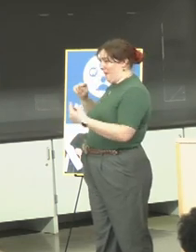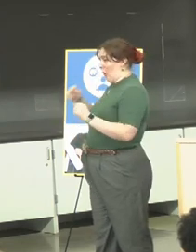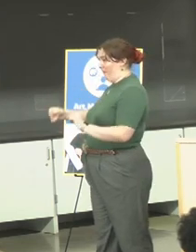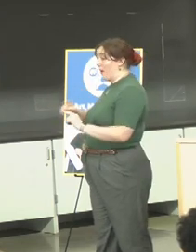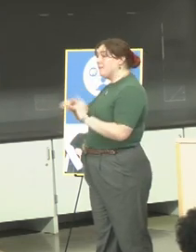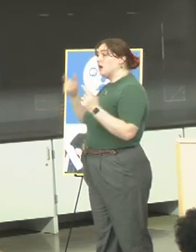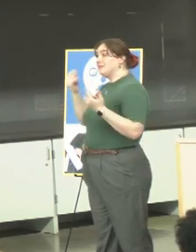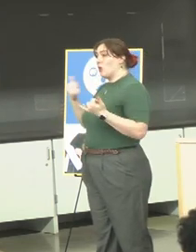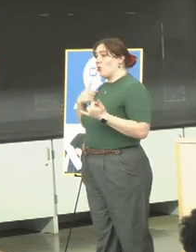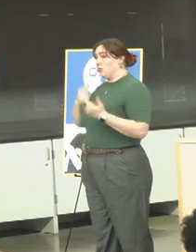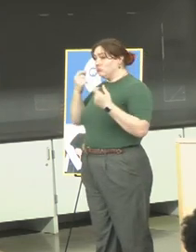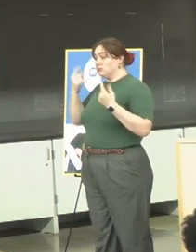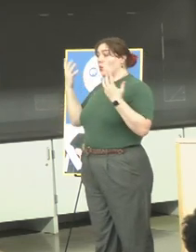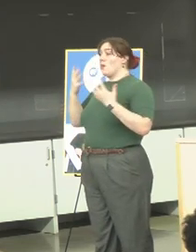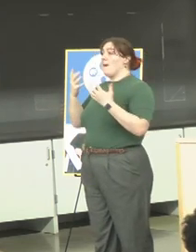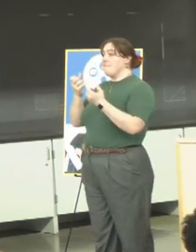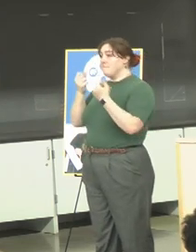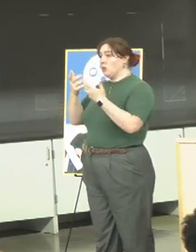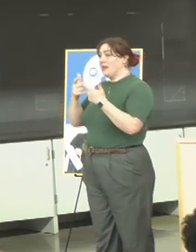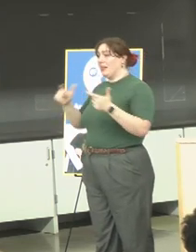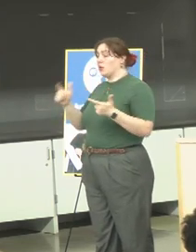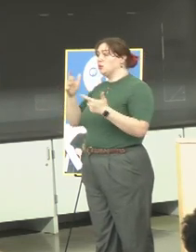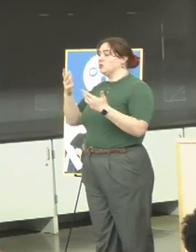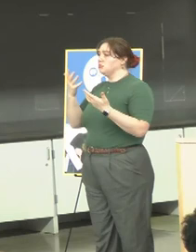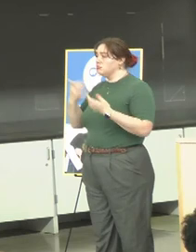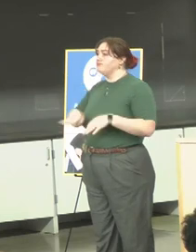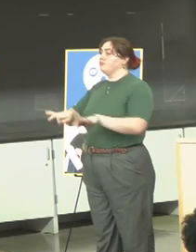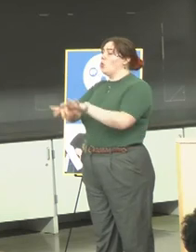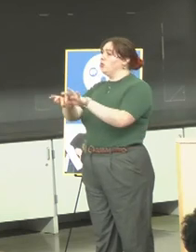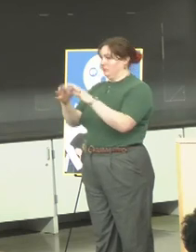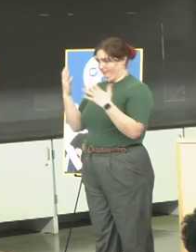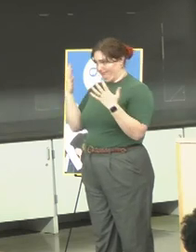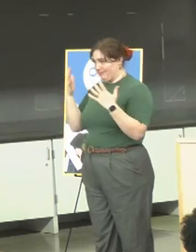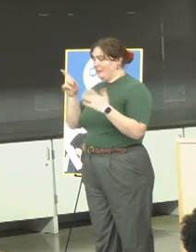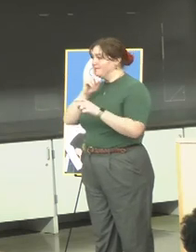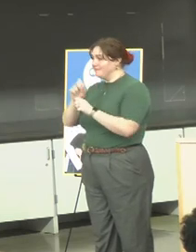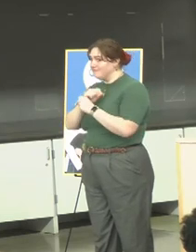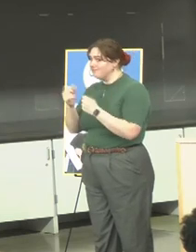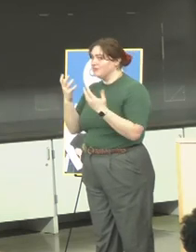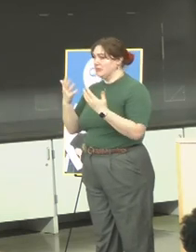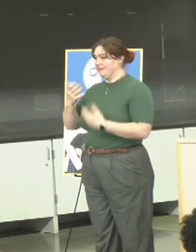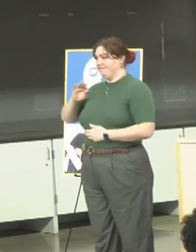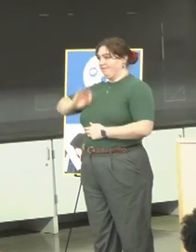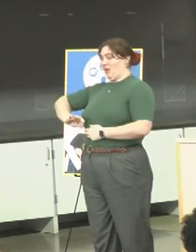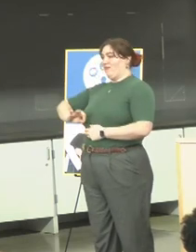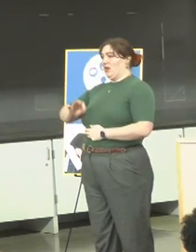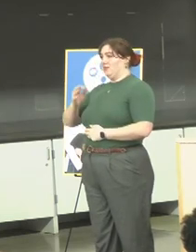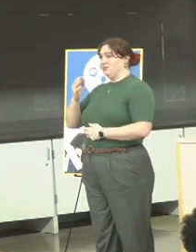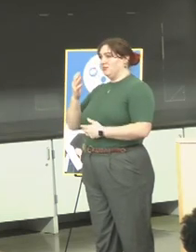is an asset, and cheers to that. It is truly an asset to be someone who's multilingual.